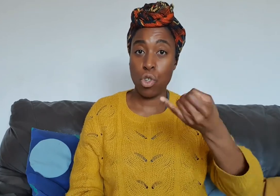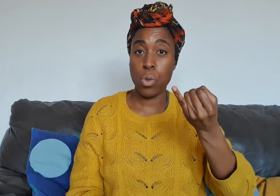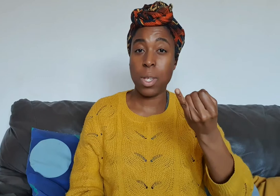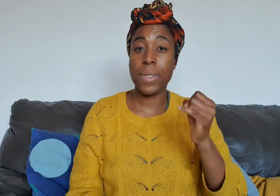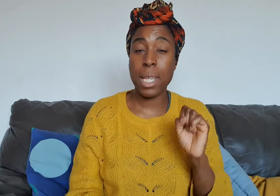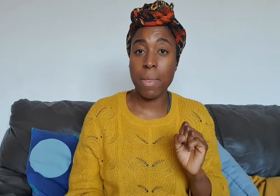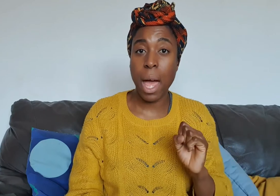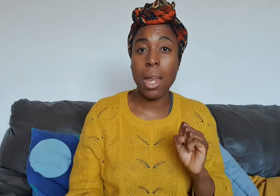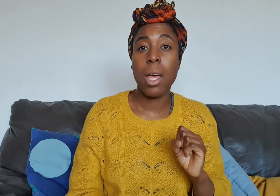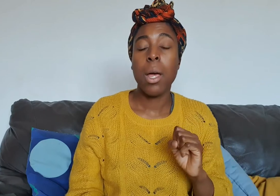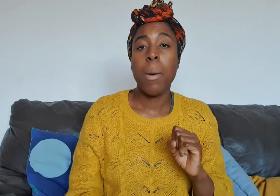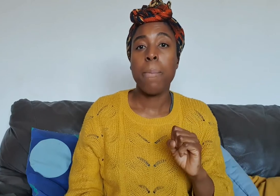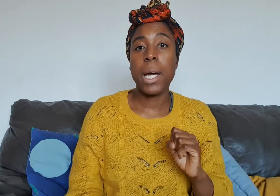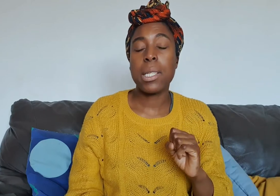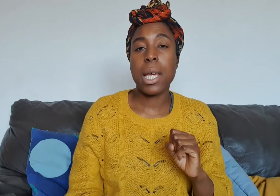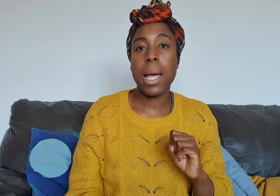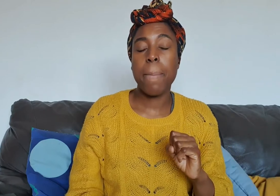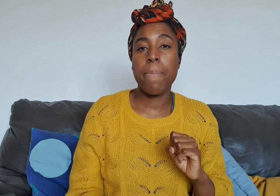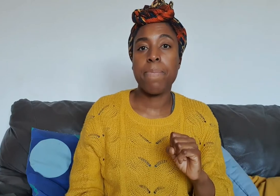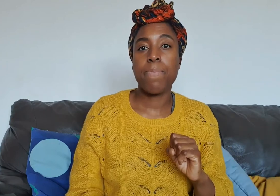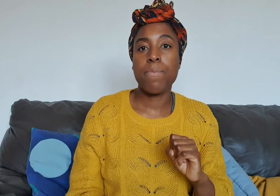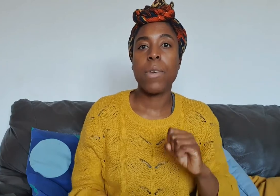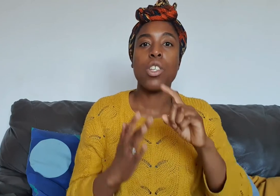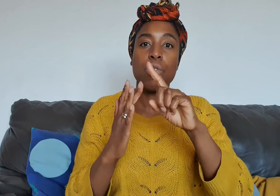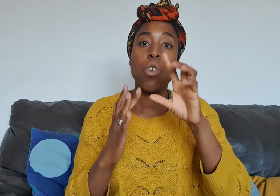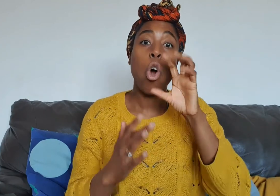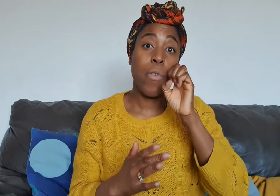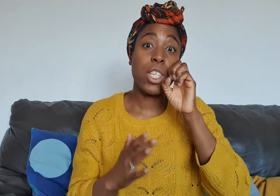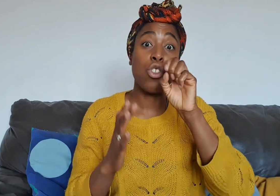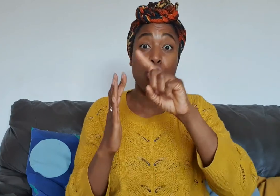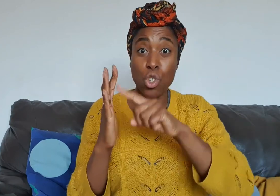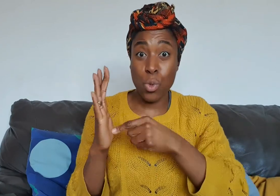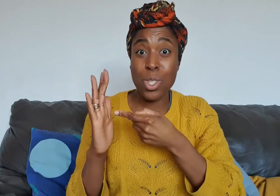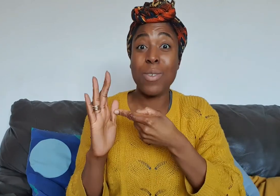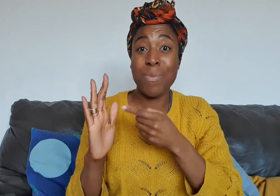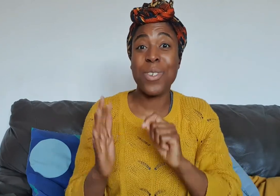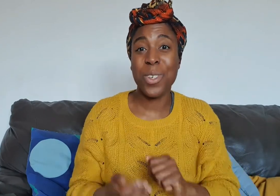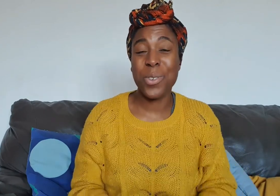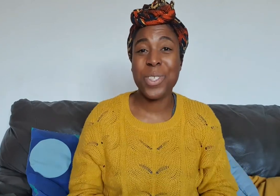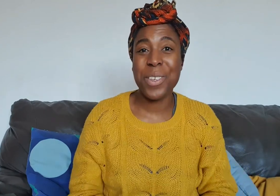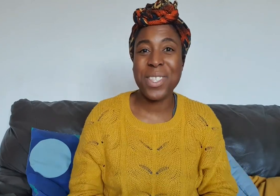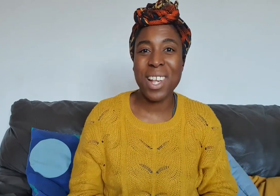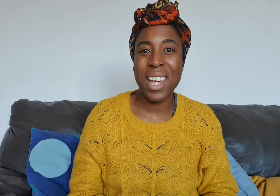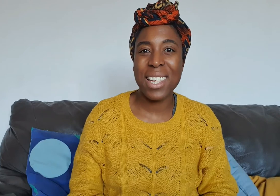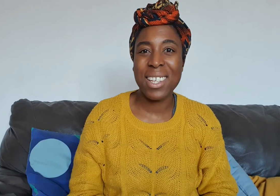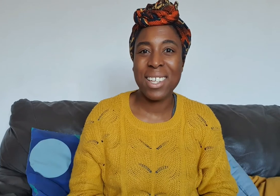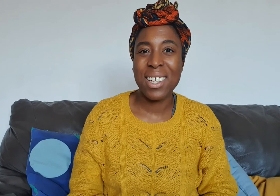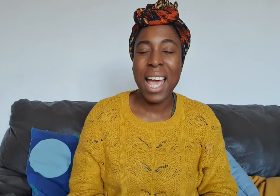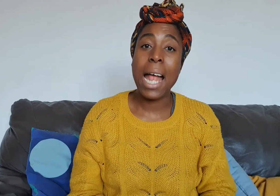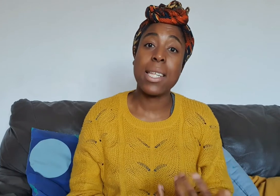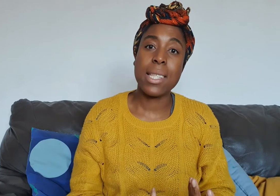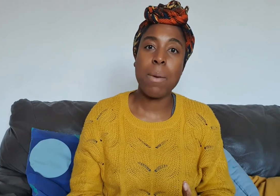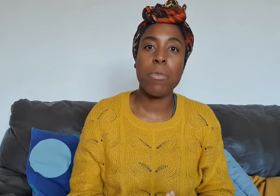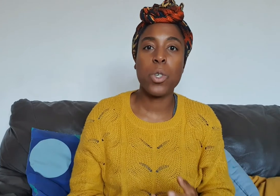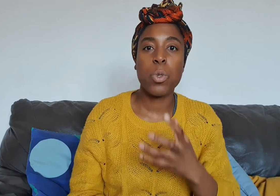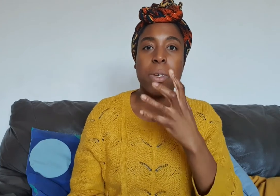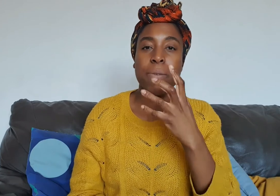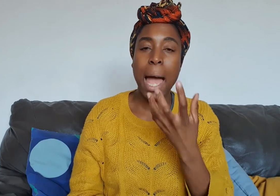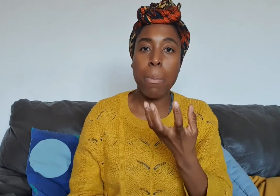juice. I've seen that. But orange juice you can also sign. And the same, of course, would be for apple.